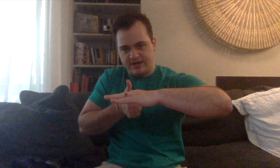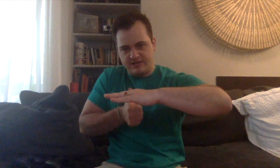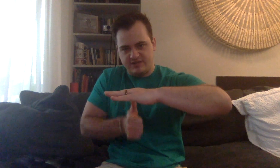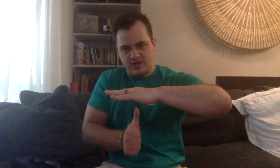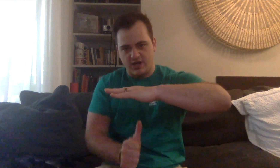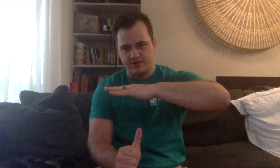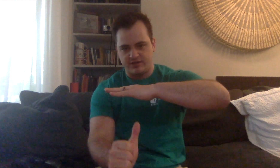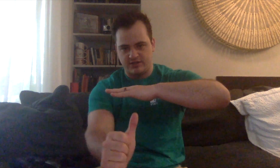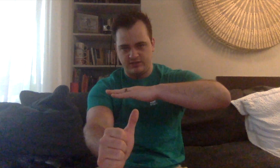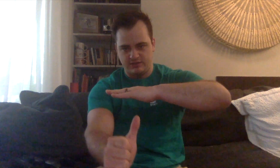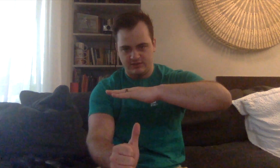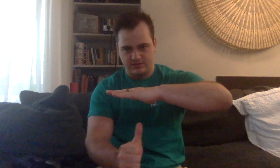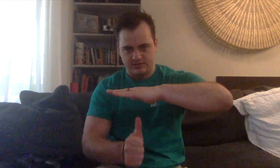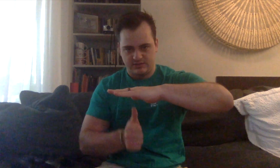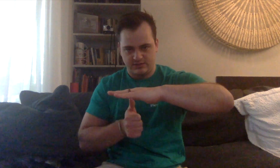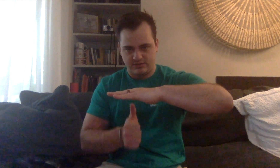nation under